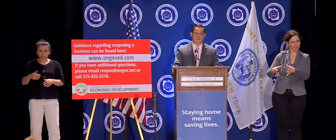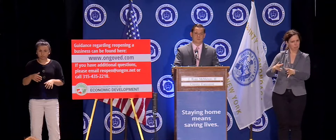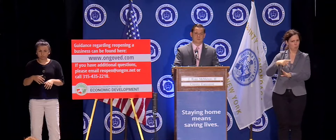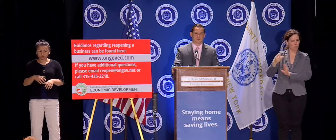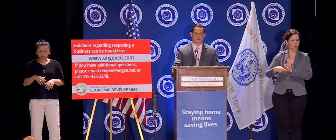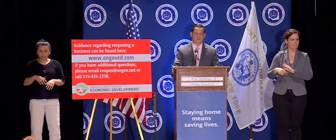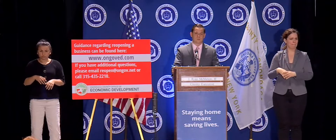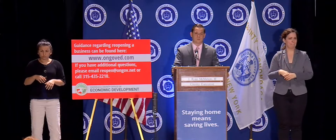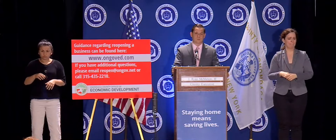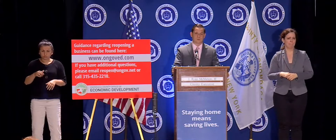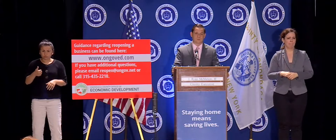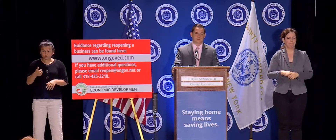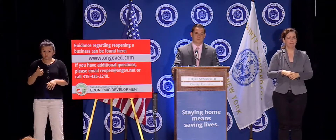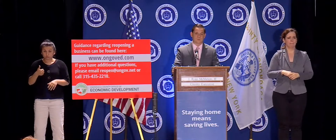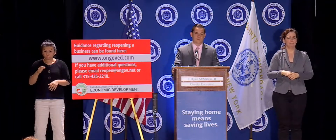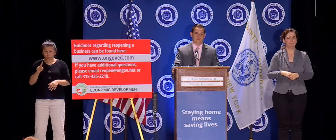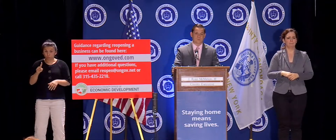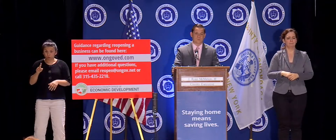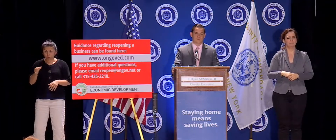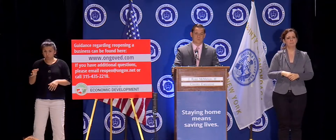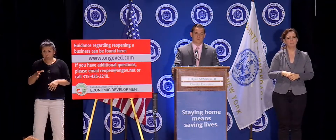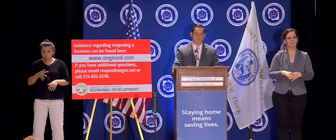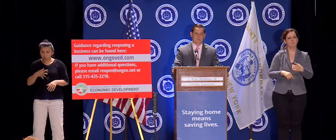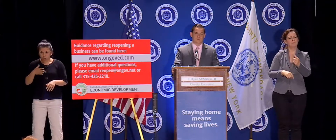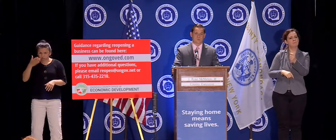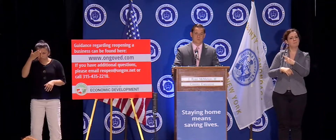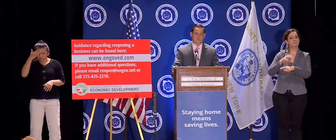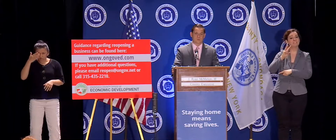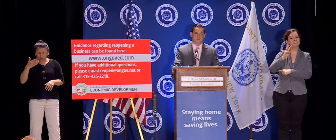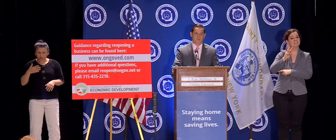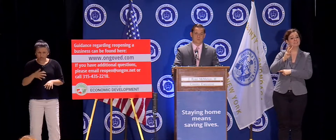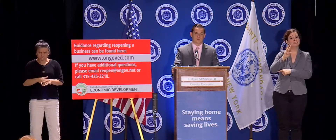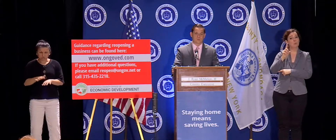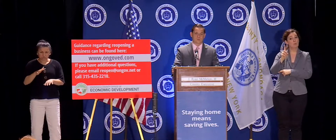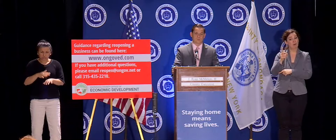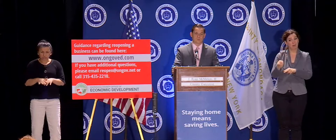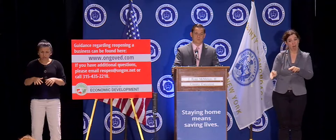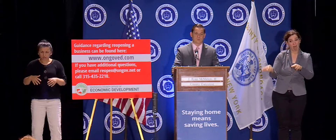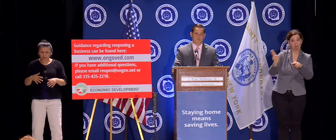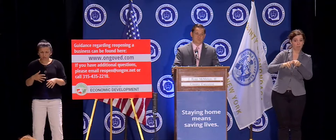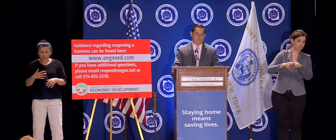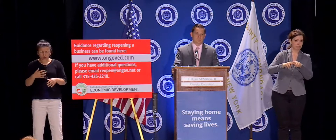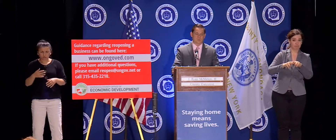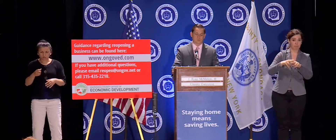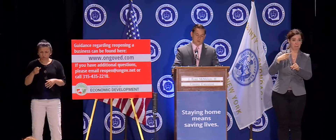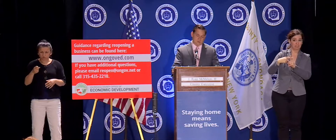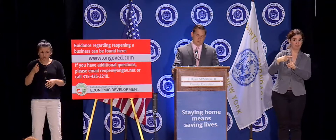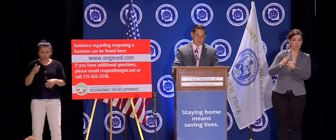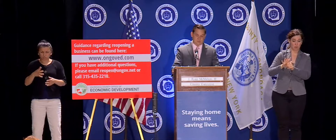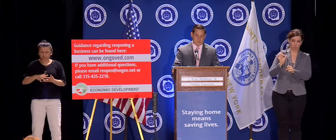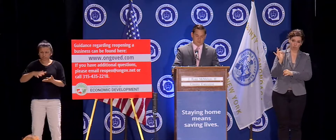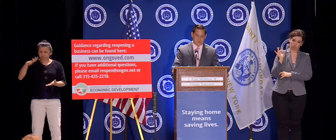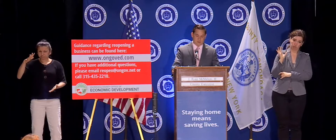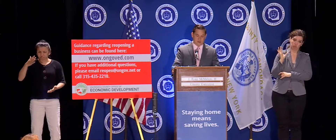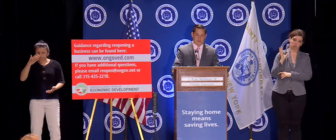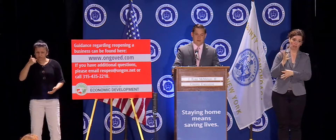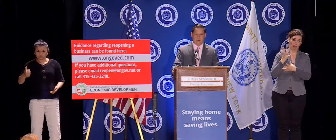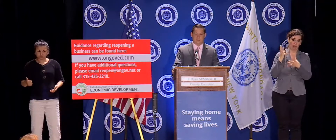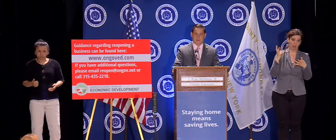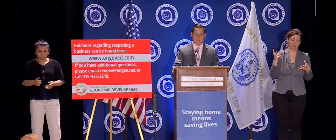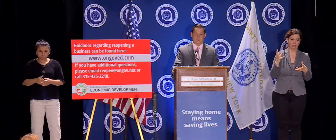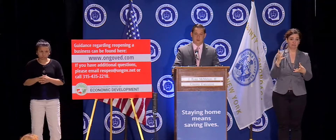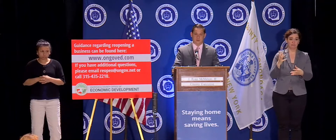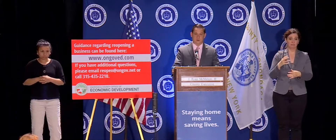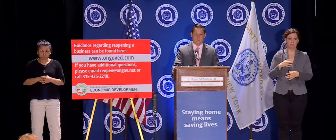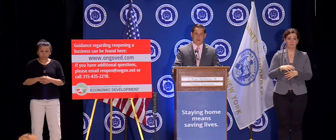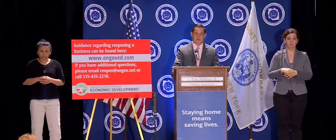week. I checked, it was 63 on May 13th. Is there a story behind those numbers? I mean, I think I